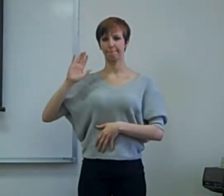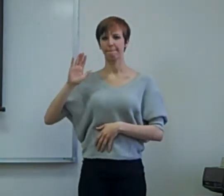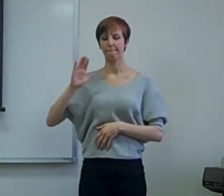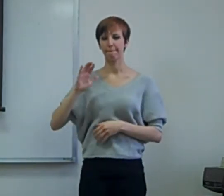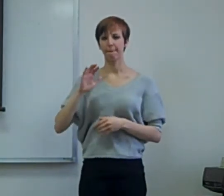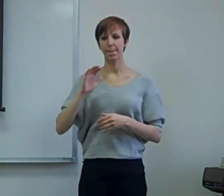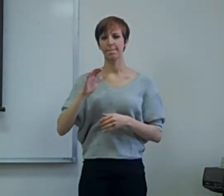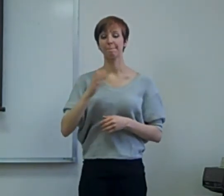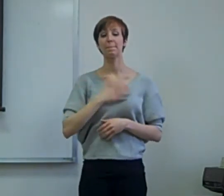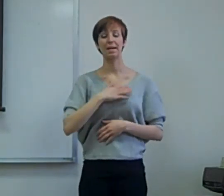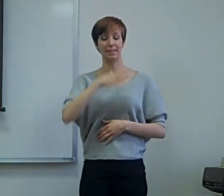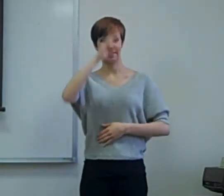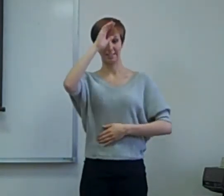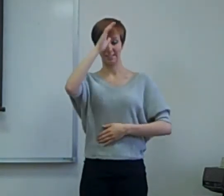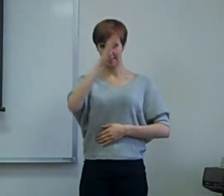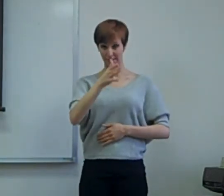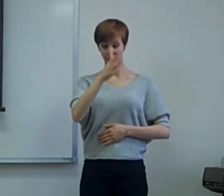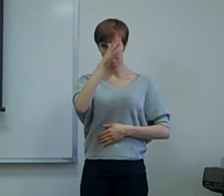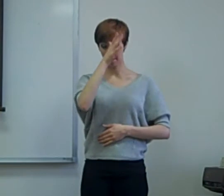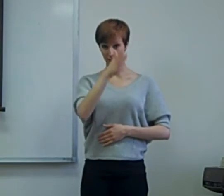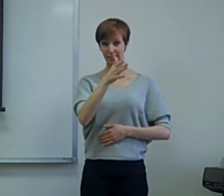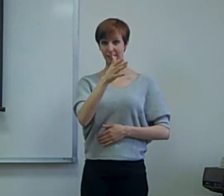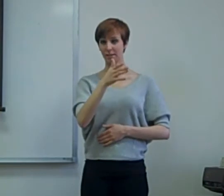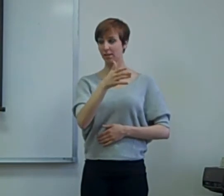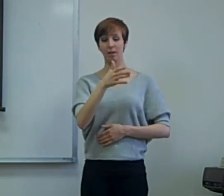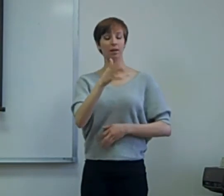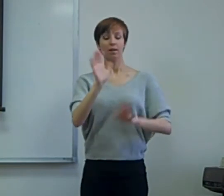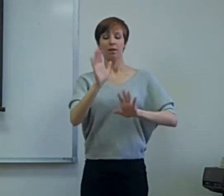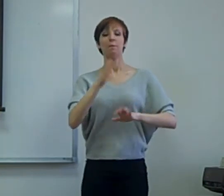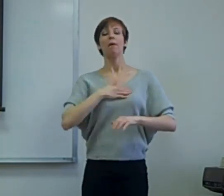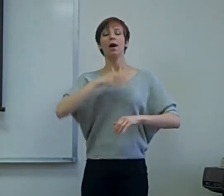My dad growing up, or my brother growing up,